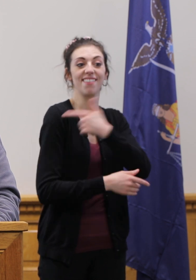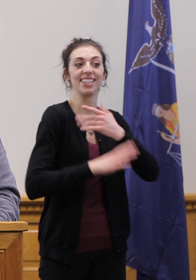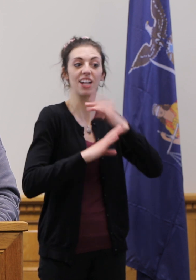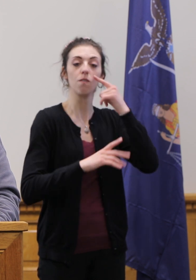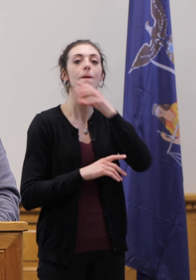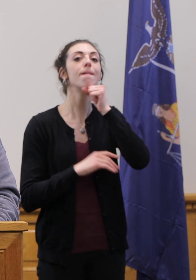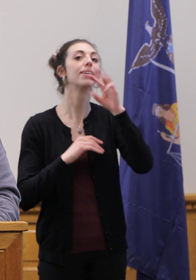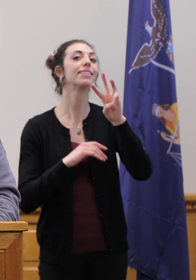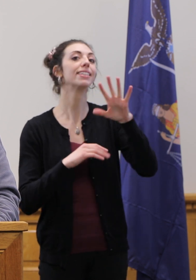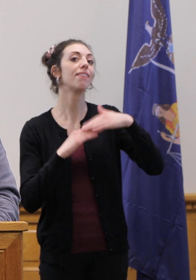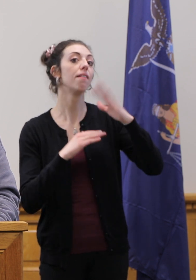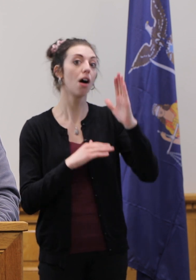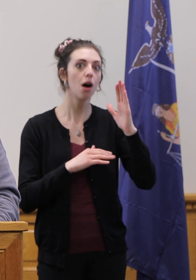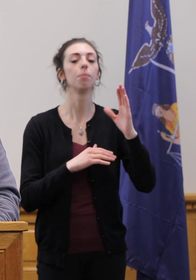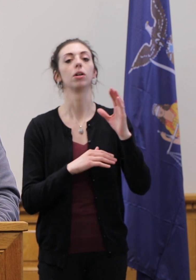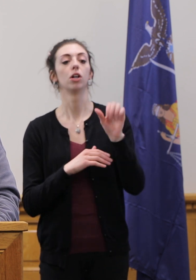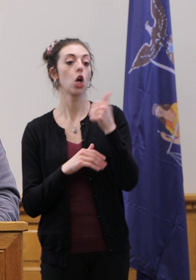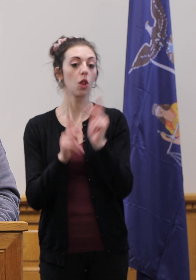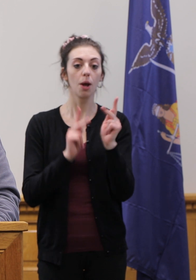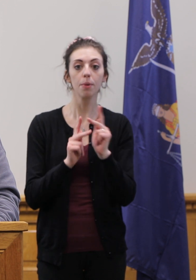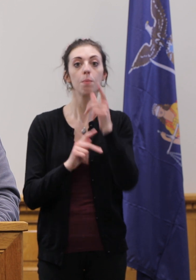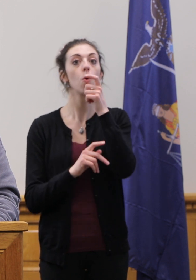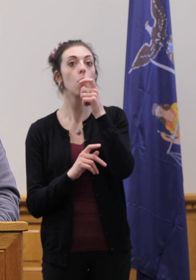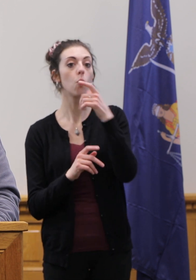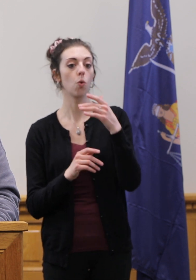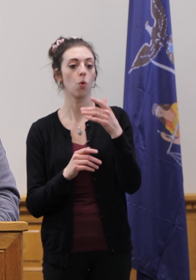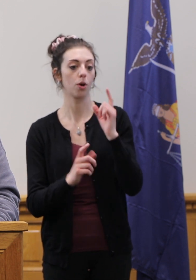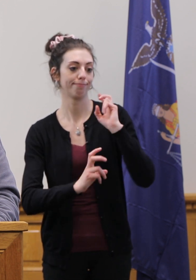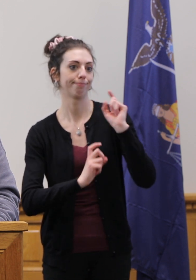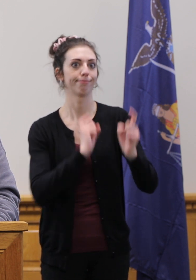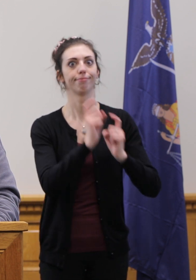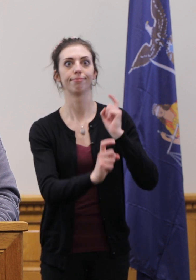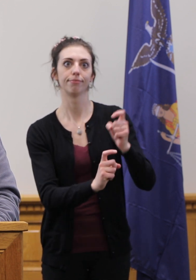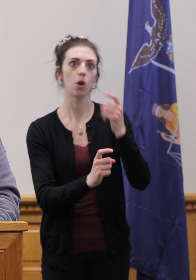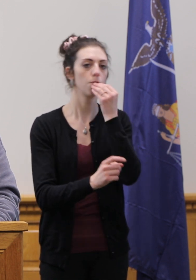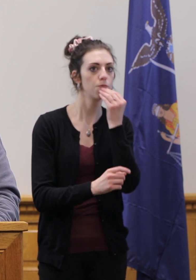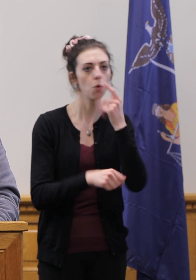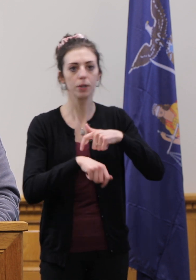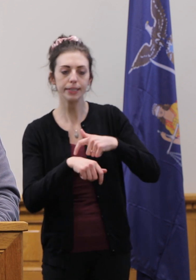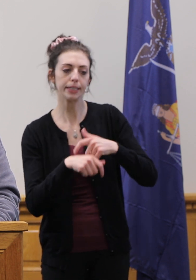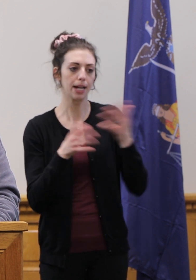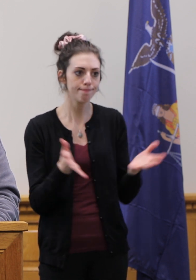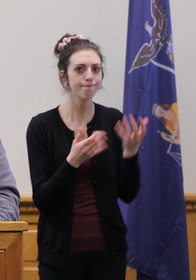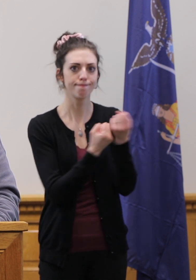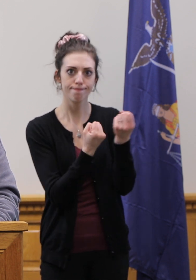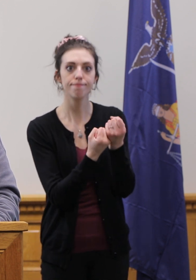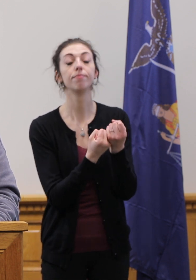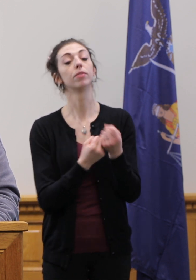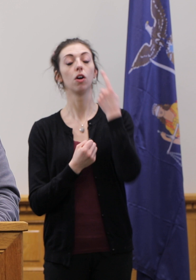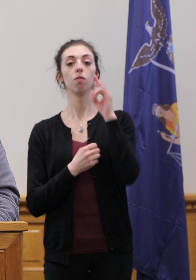many others in the community who donate food, services, and time to support these efforts. On the county government